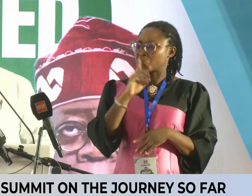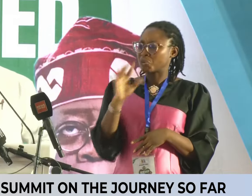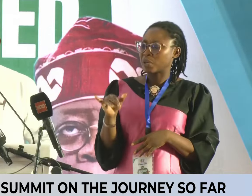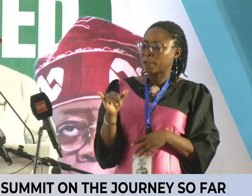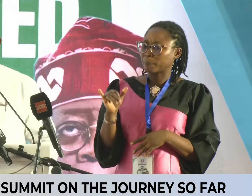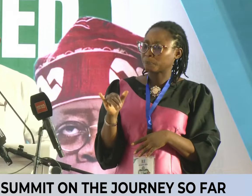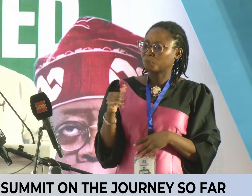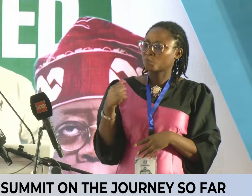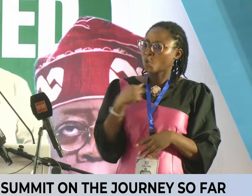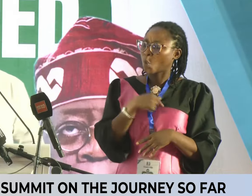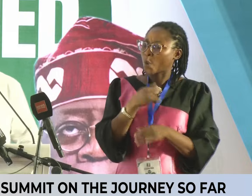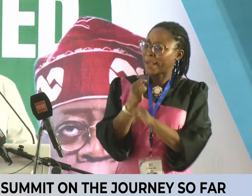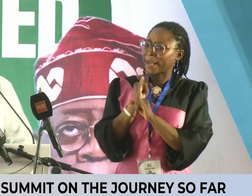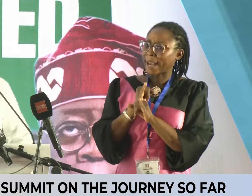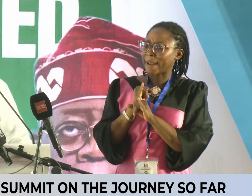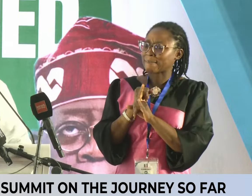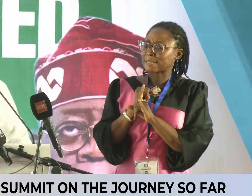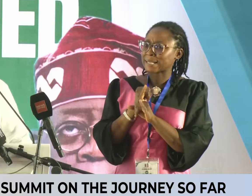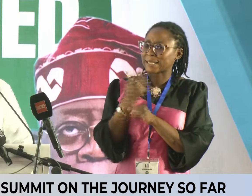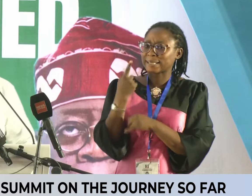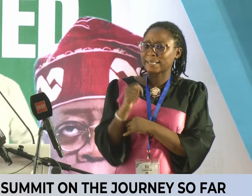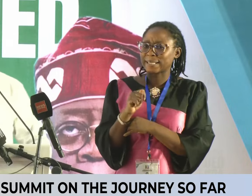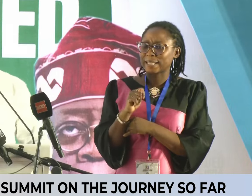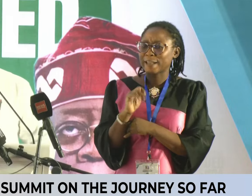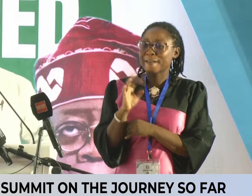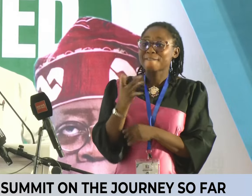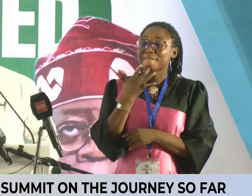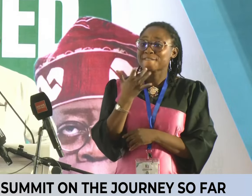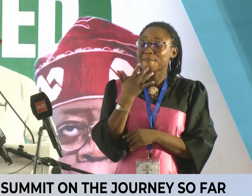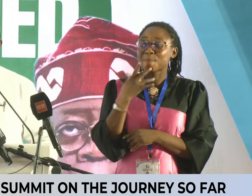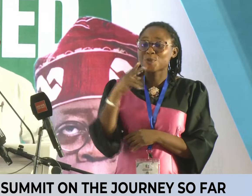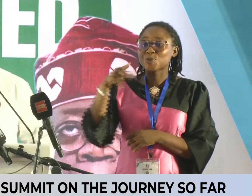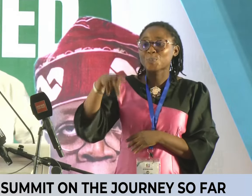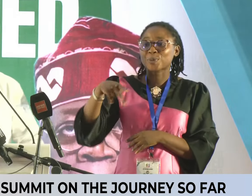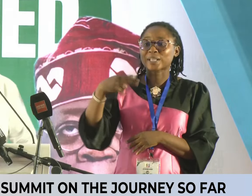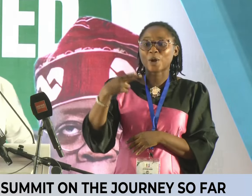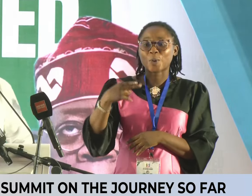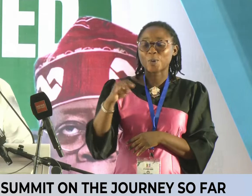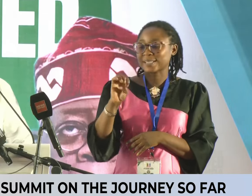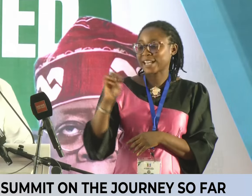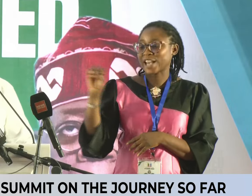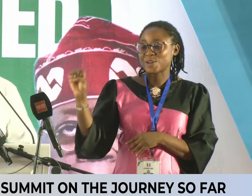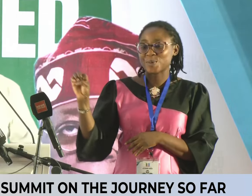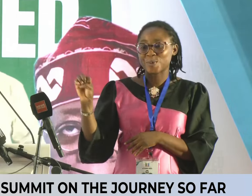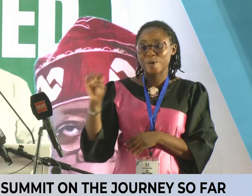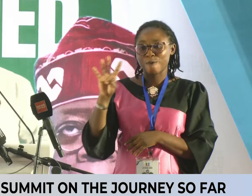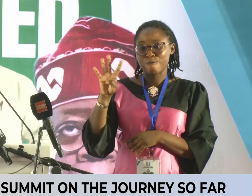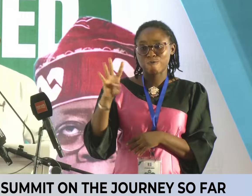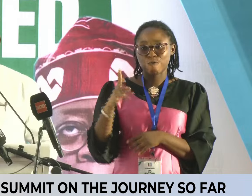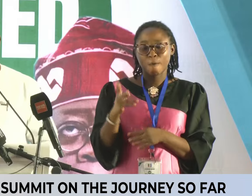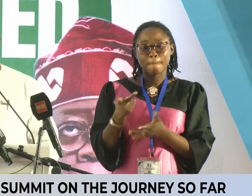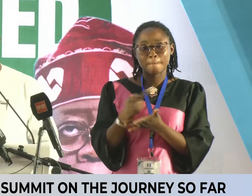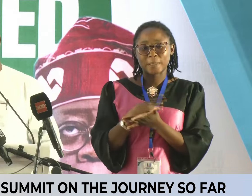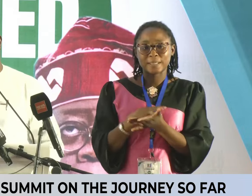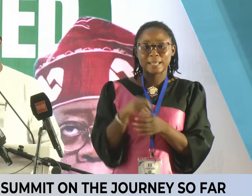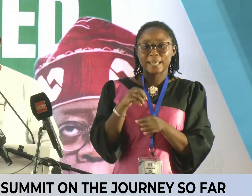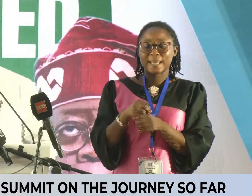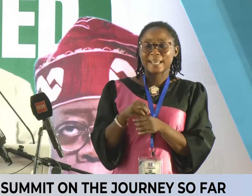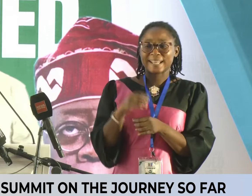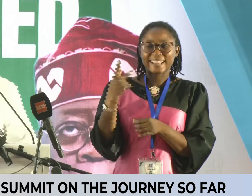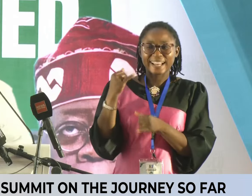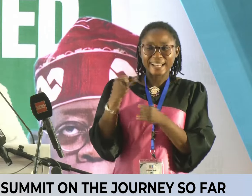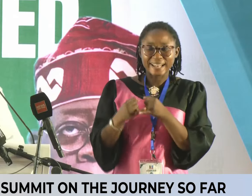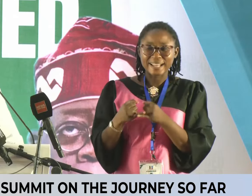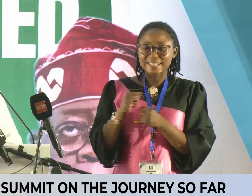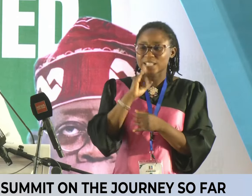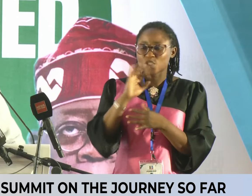course, we inherited the famous Port Harcourt Enugu. There are in 4 sections. But the last section is